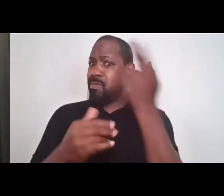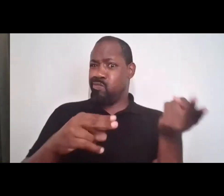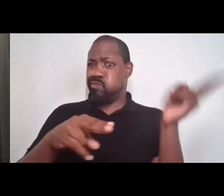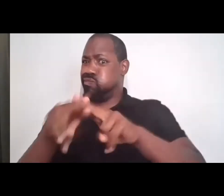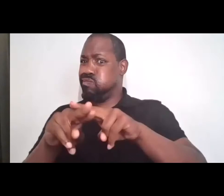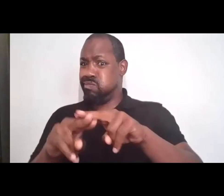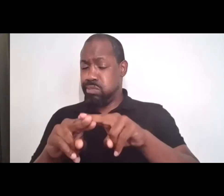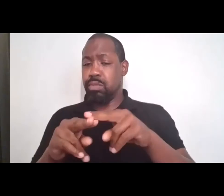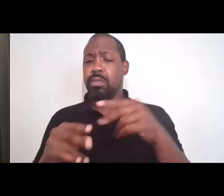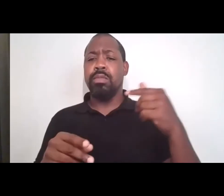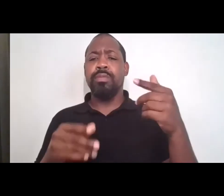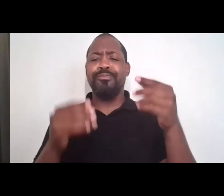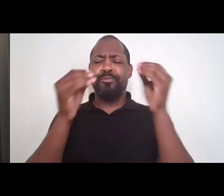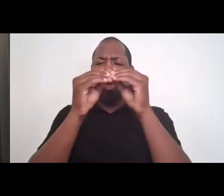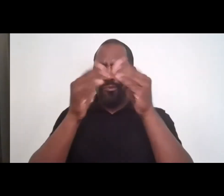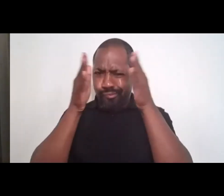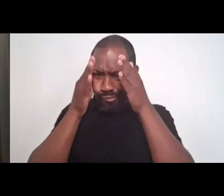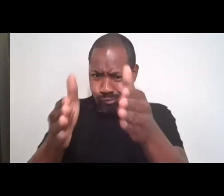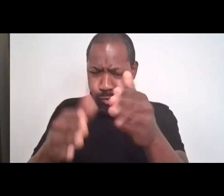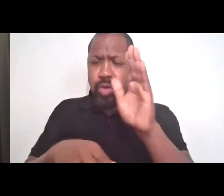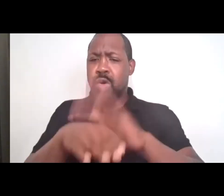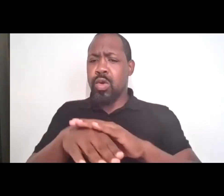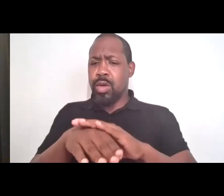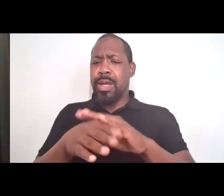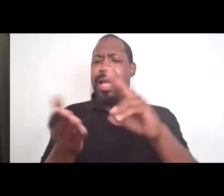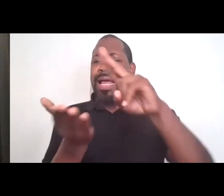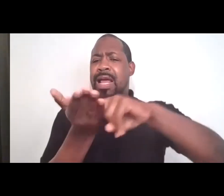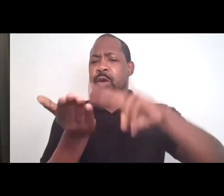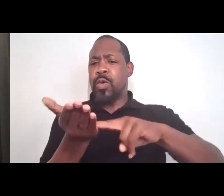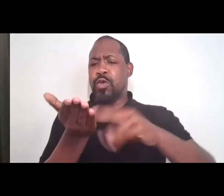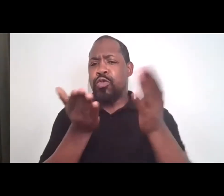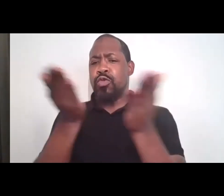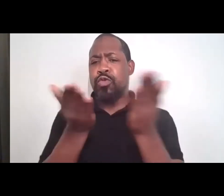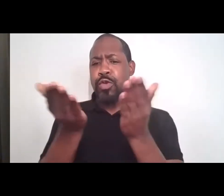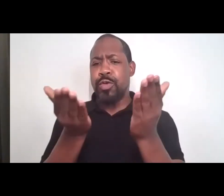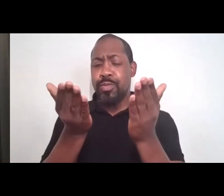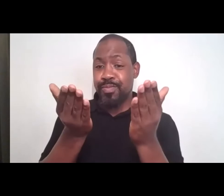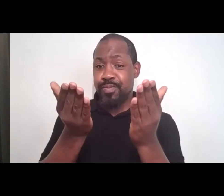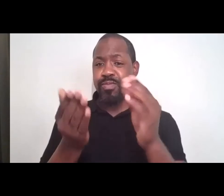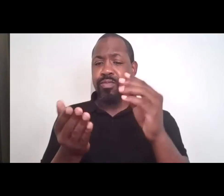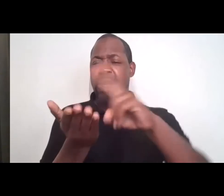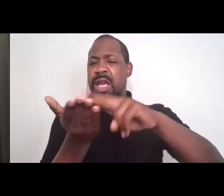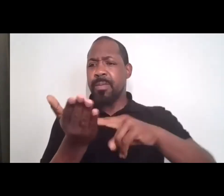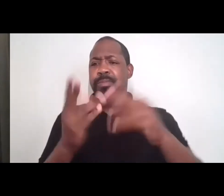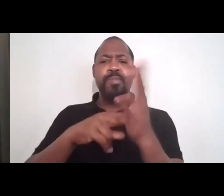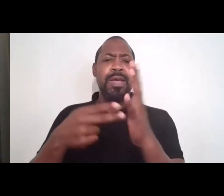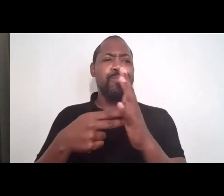legislature. So with the 64,000, we can focus on contract workers,